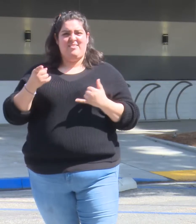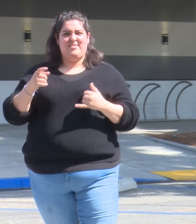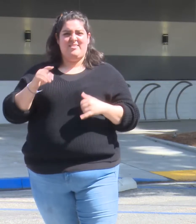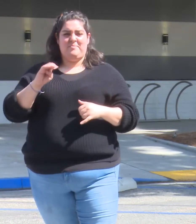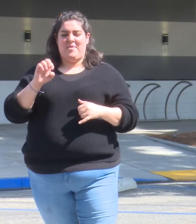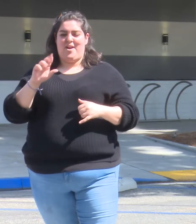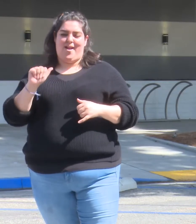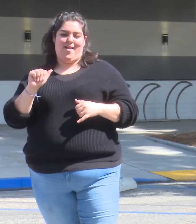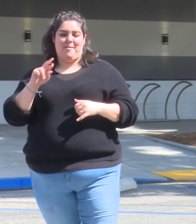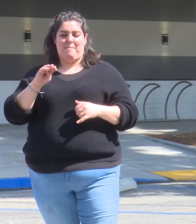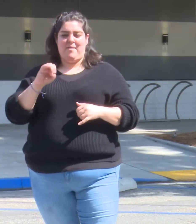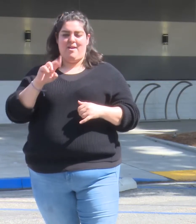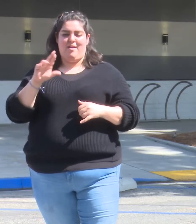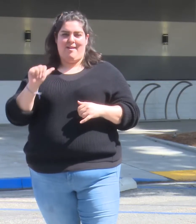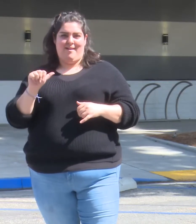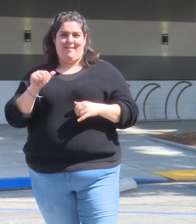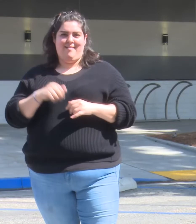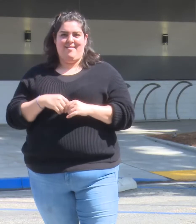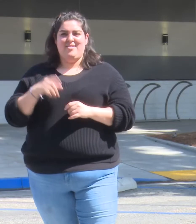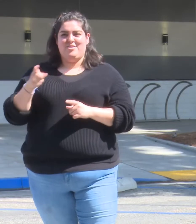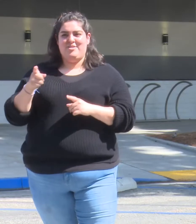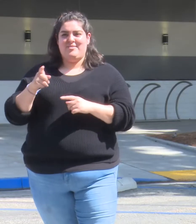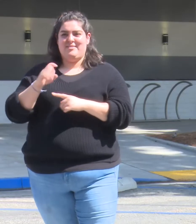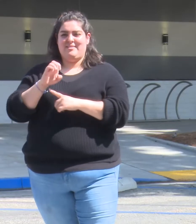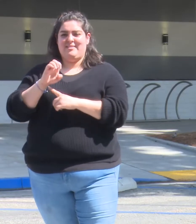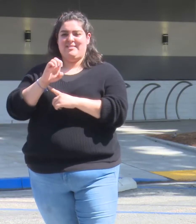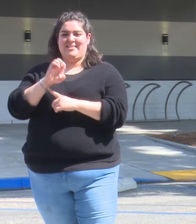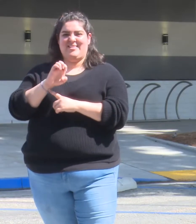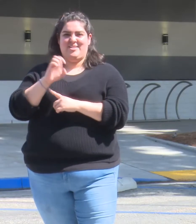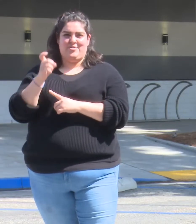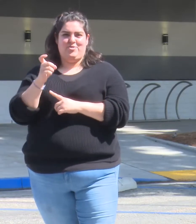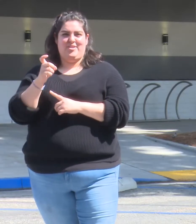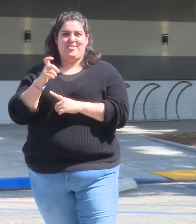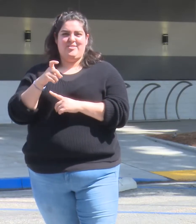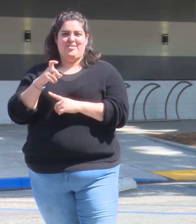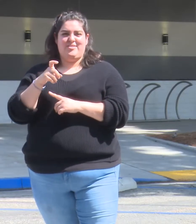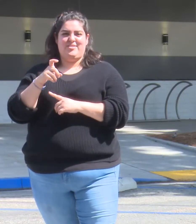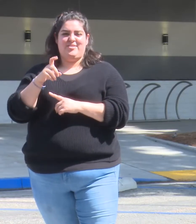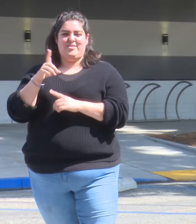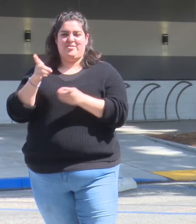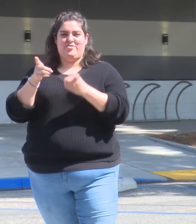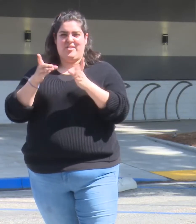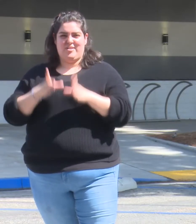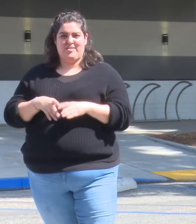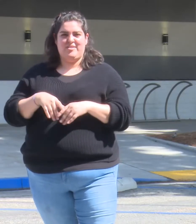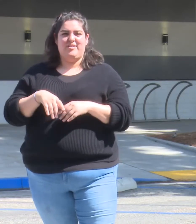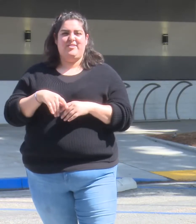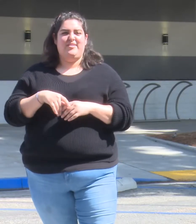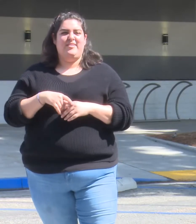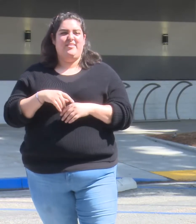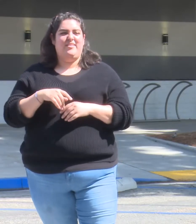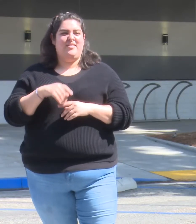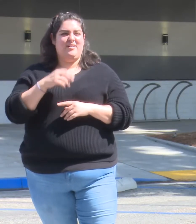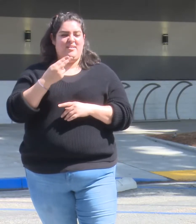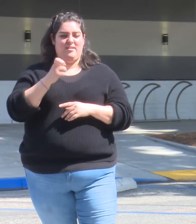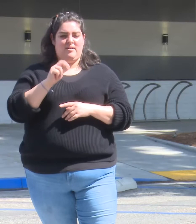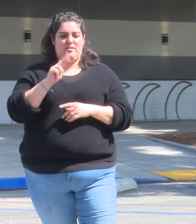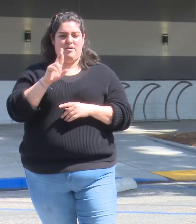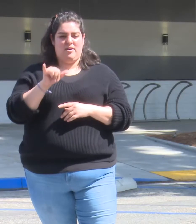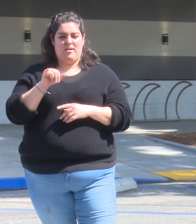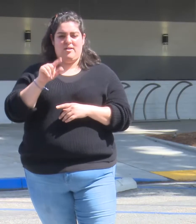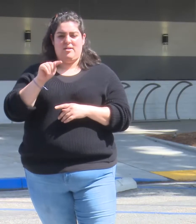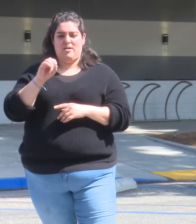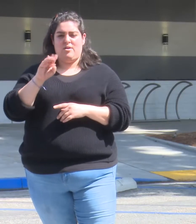mera as executive director of Centro Cha. Henry Taboada, my boss but